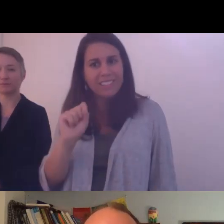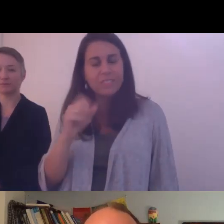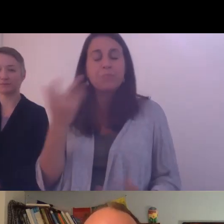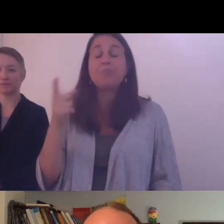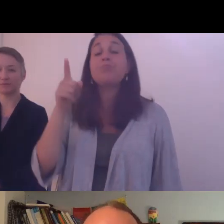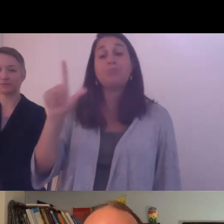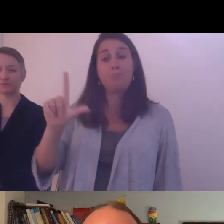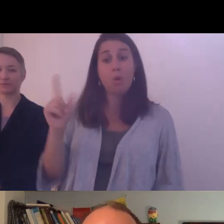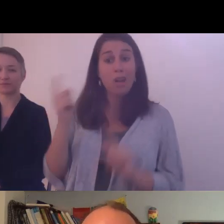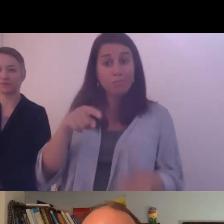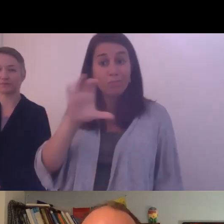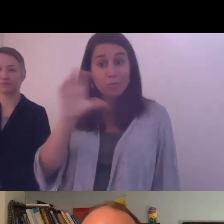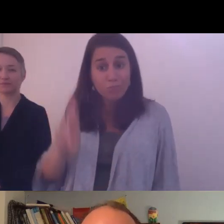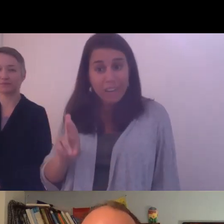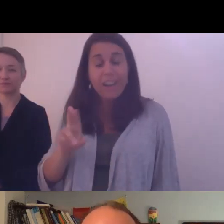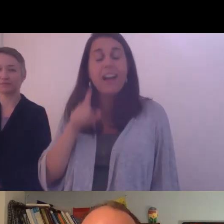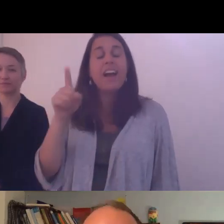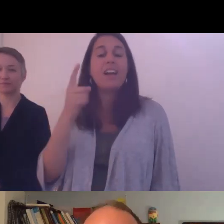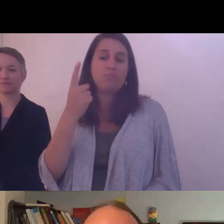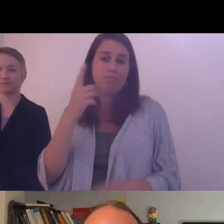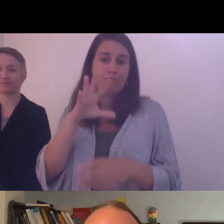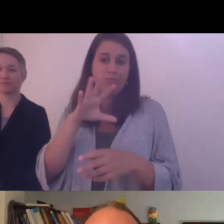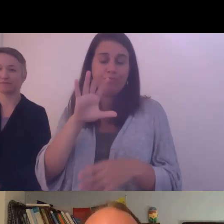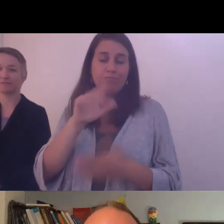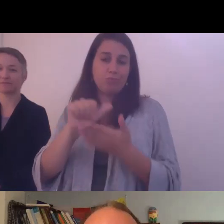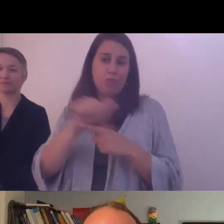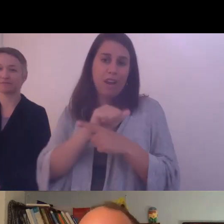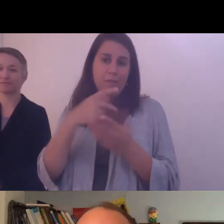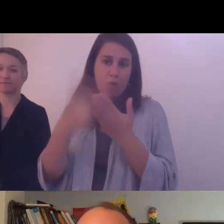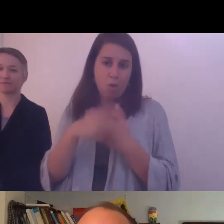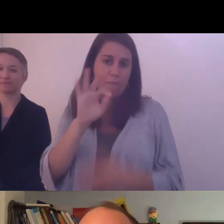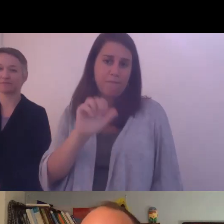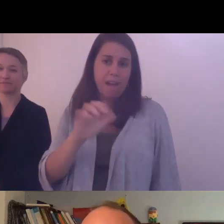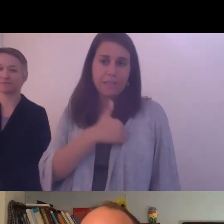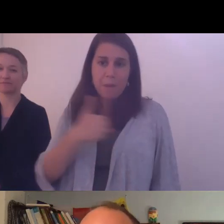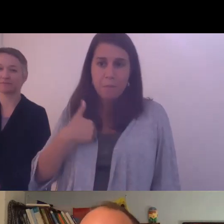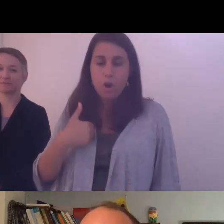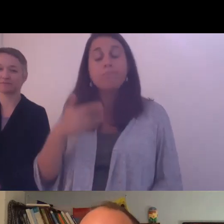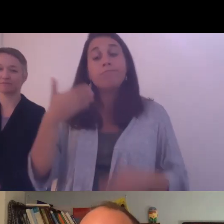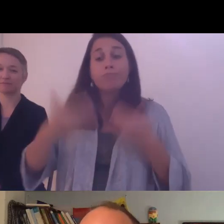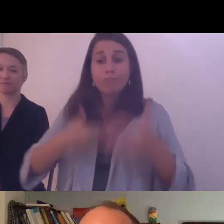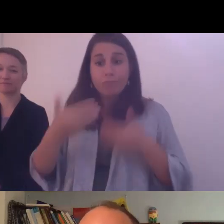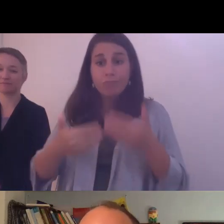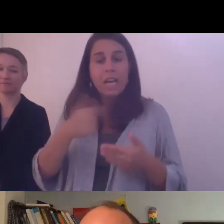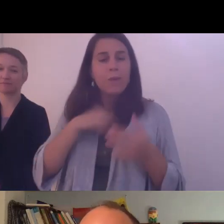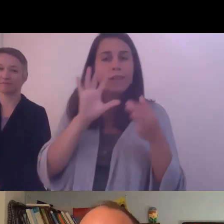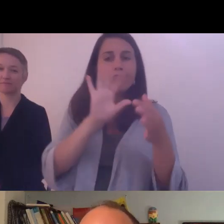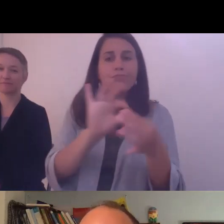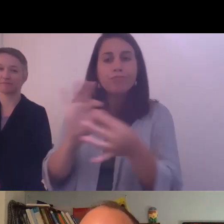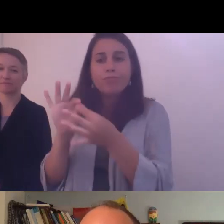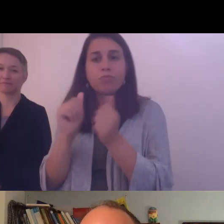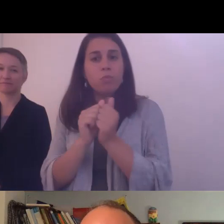up being one of our faculty members on our training program. And along the way, we were able to engage with a number of